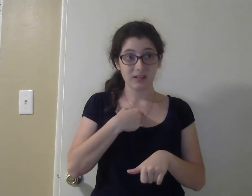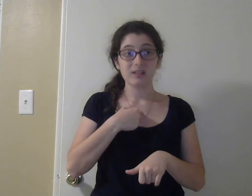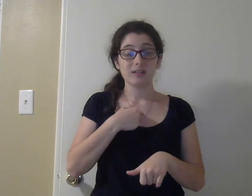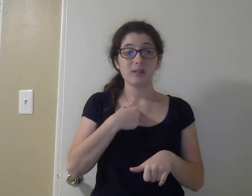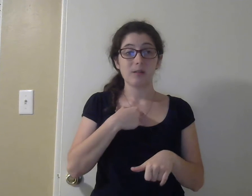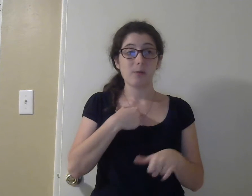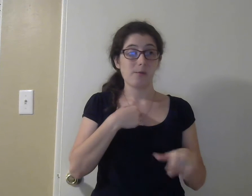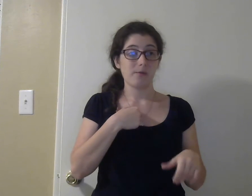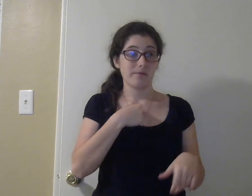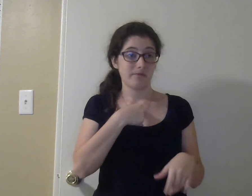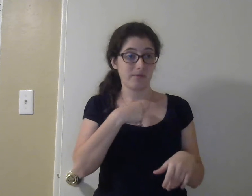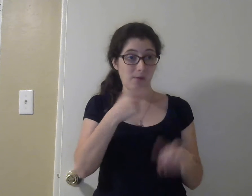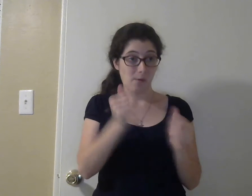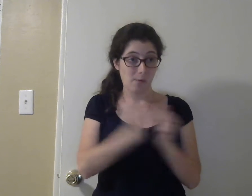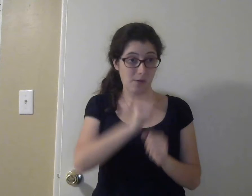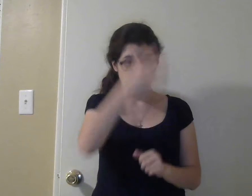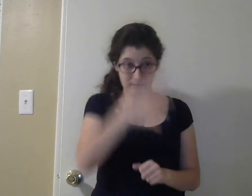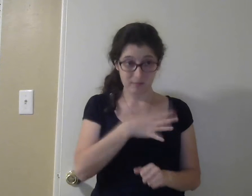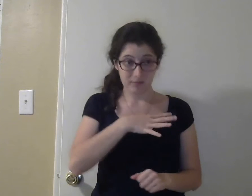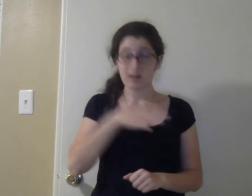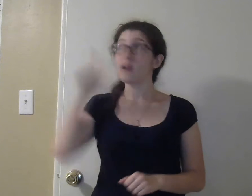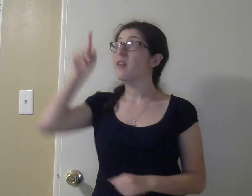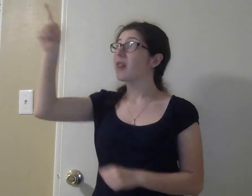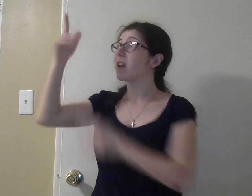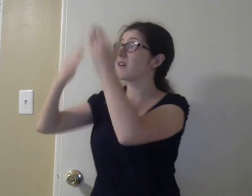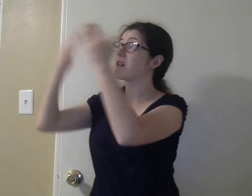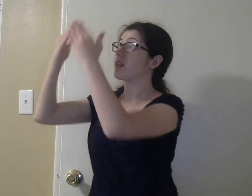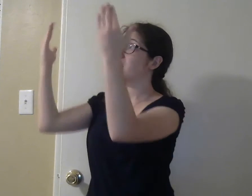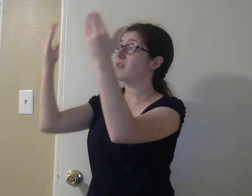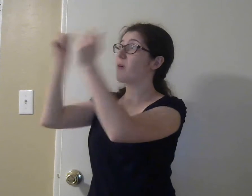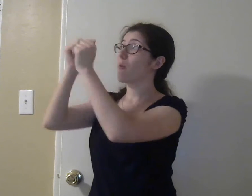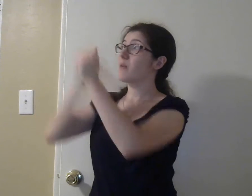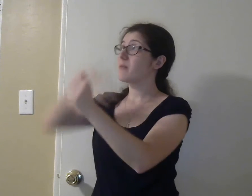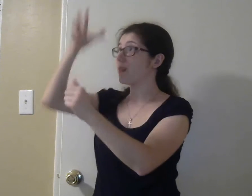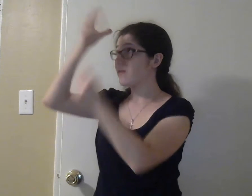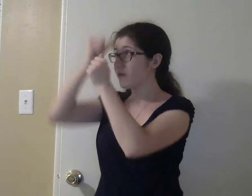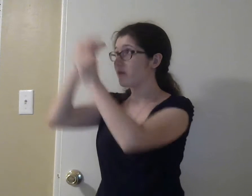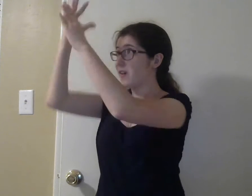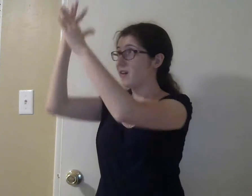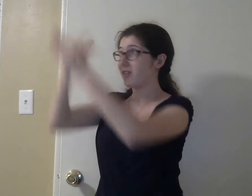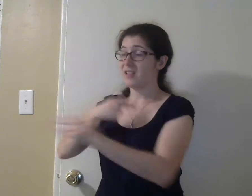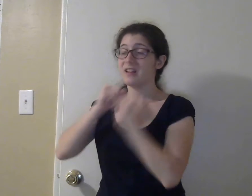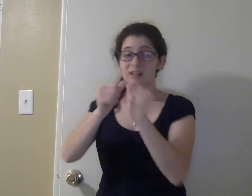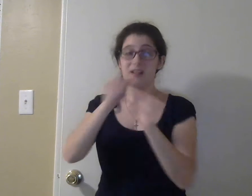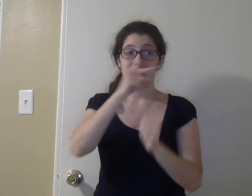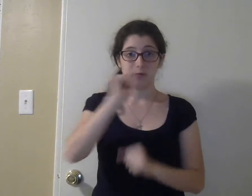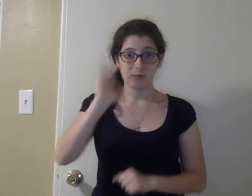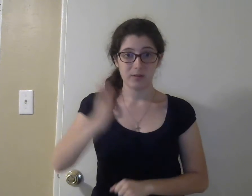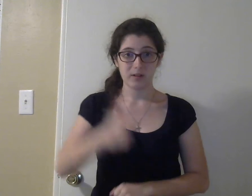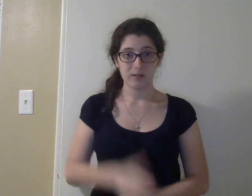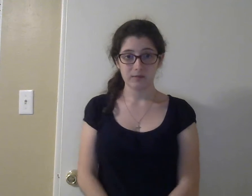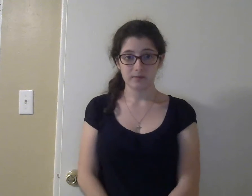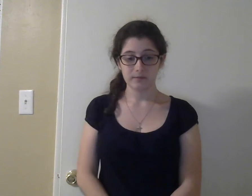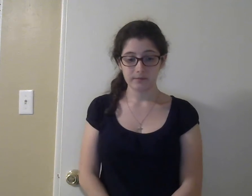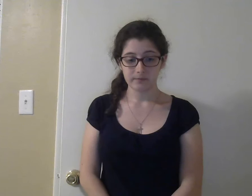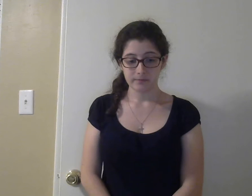he has in mind is the one where we're being threatened. Otherwise, the issue of denying him doesn't come up. And a